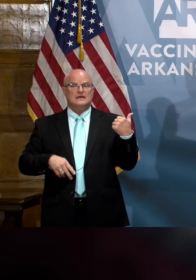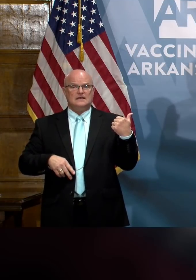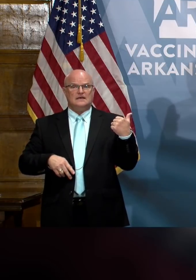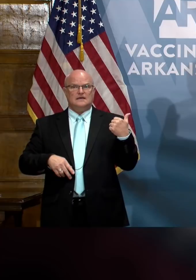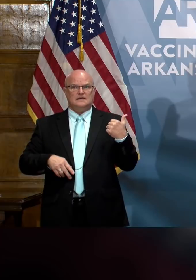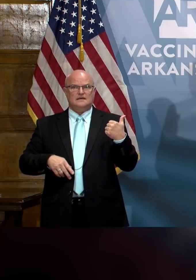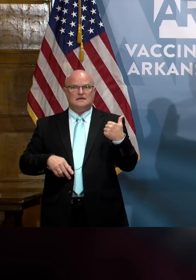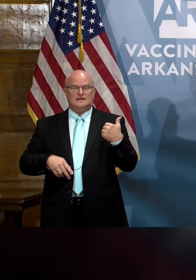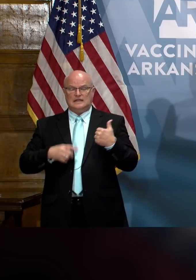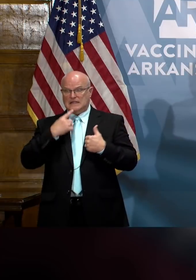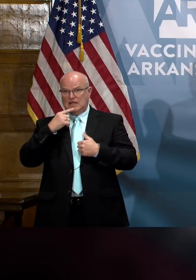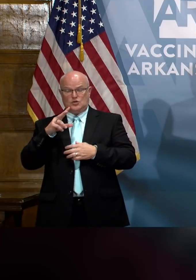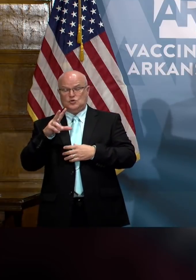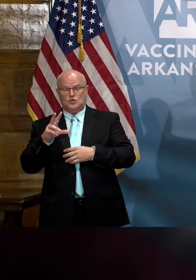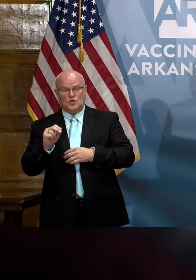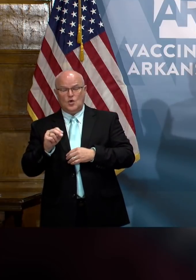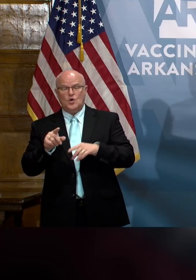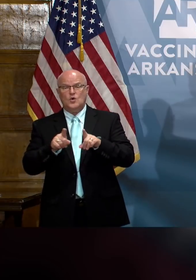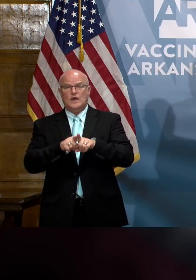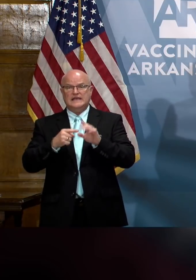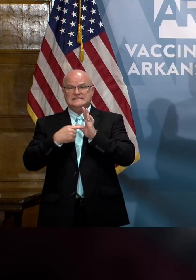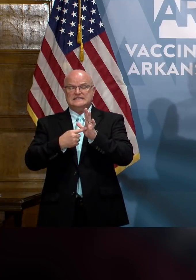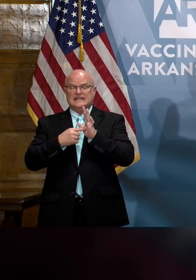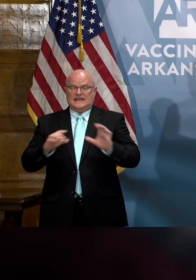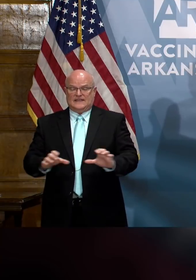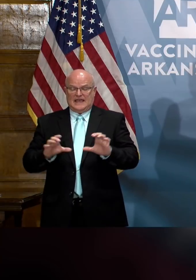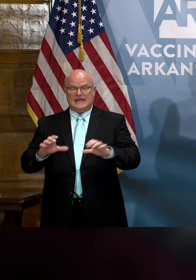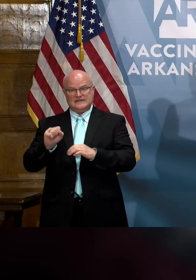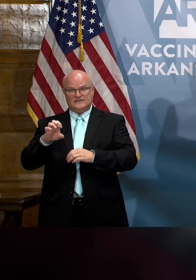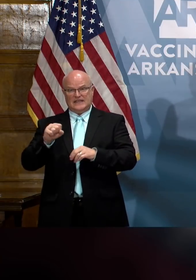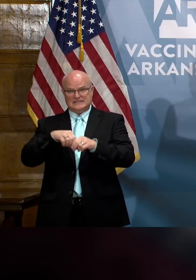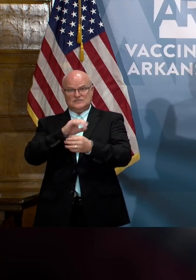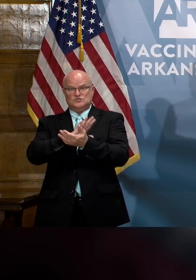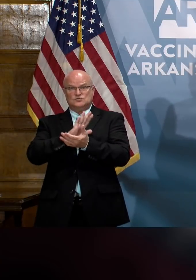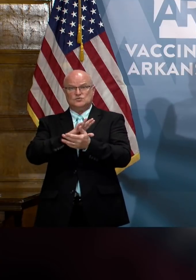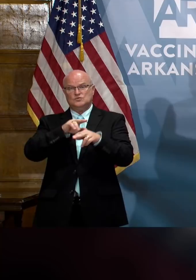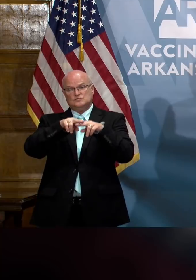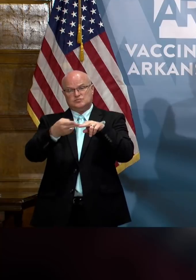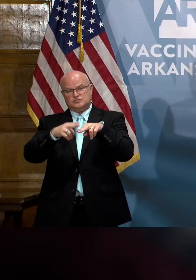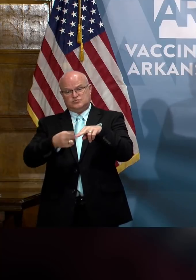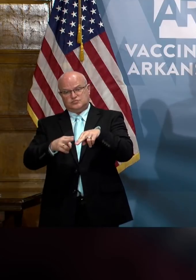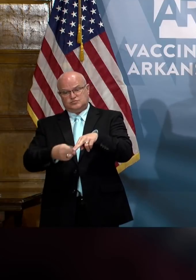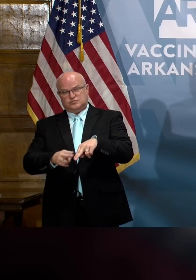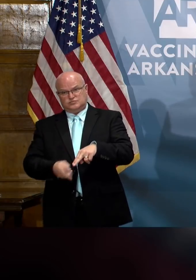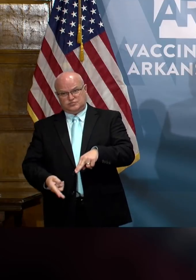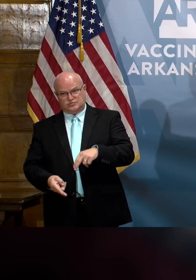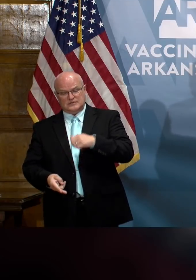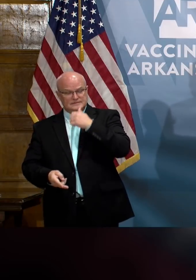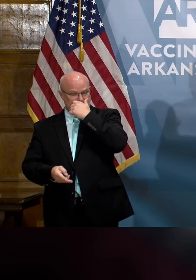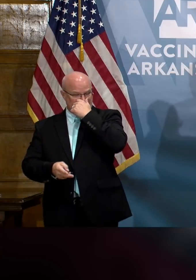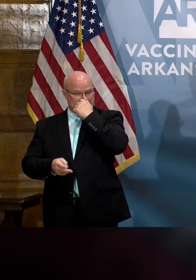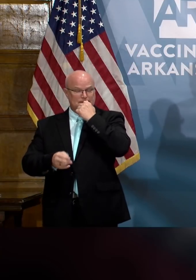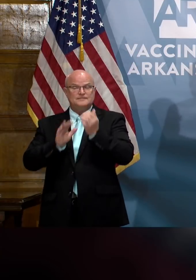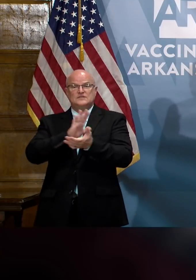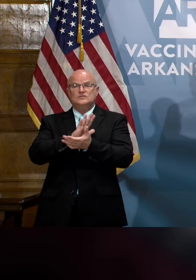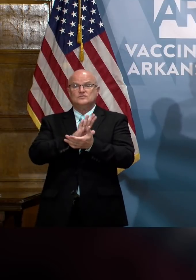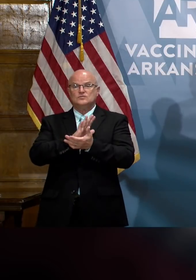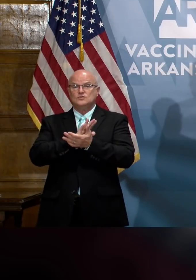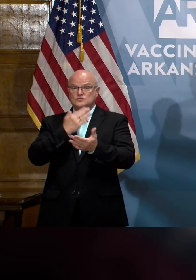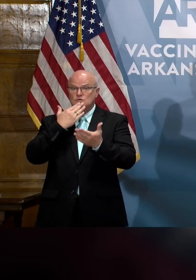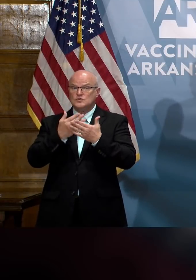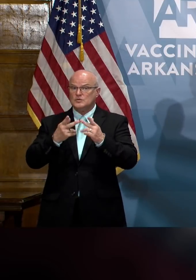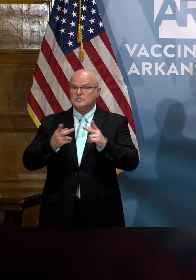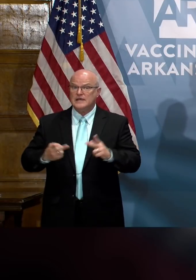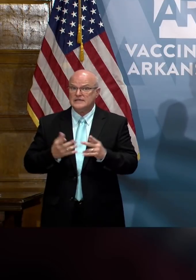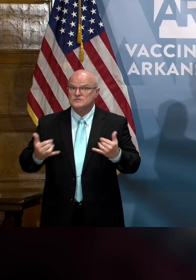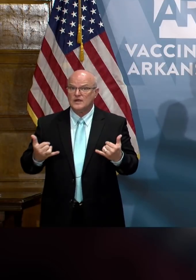latter answer is no. I think as indicated, the active cases, the schools have gone down. The schools are in a good